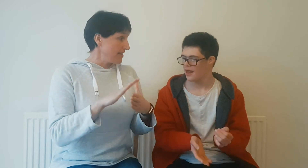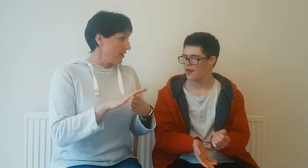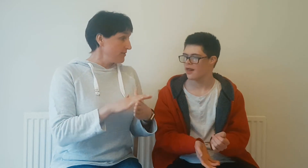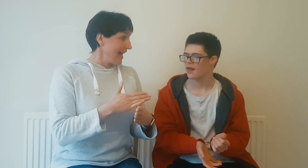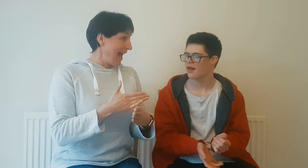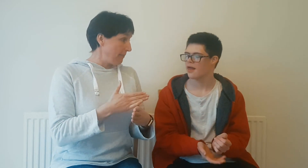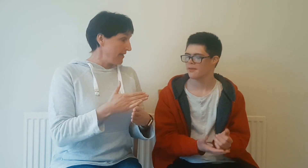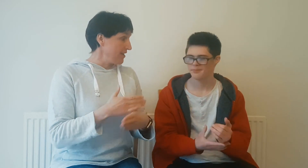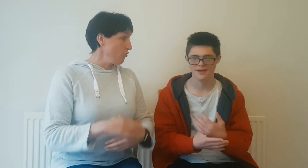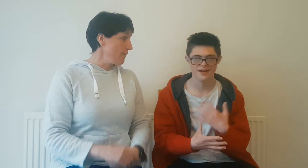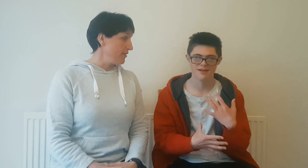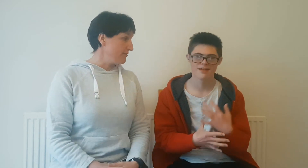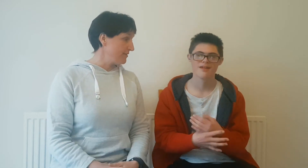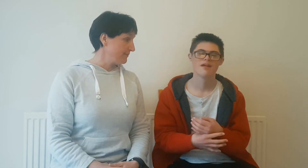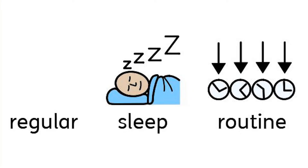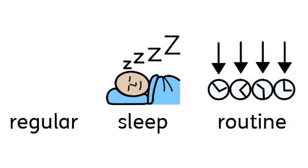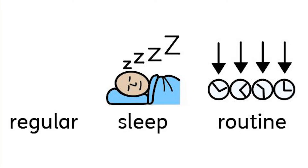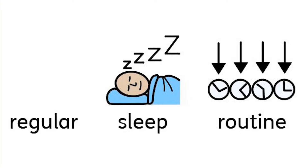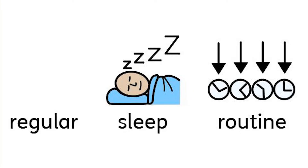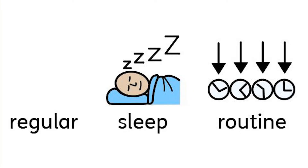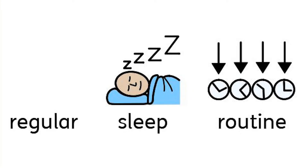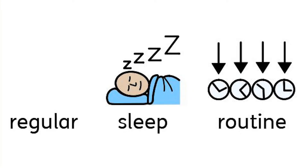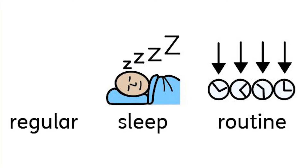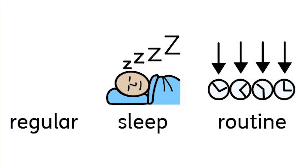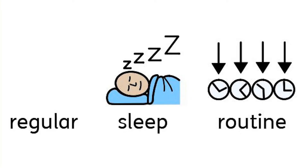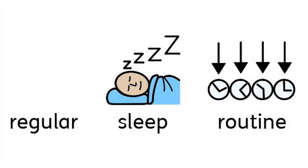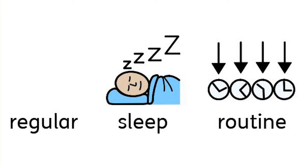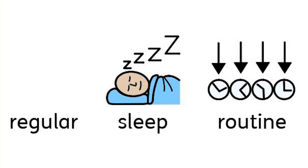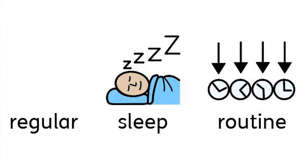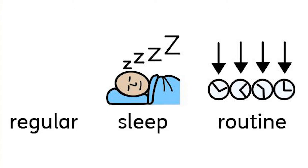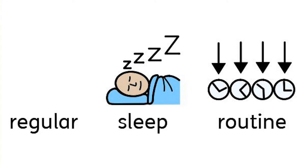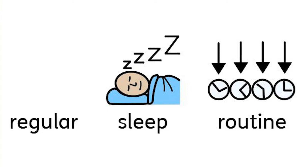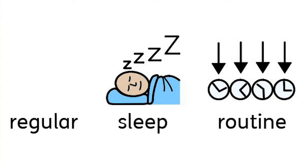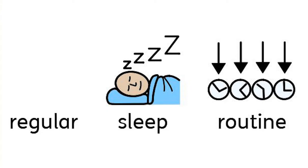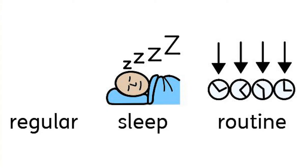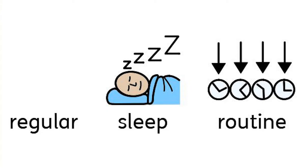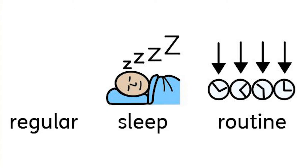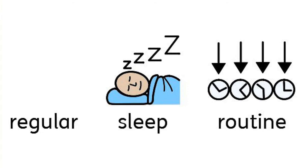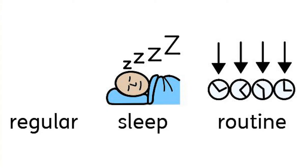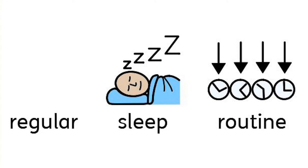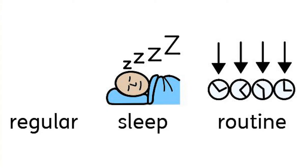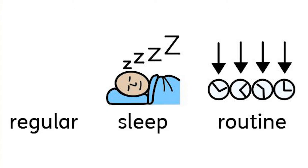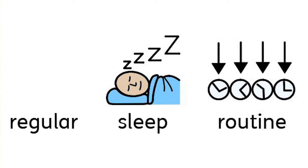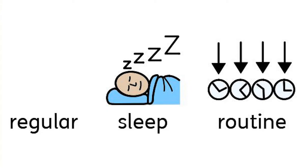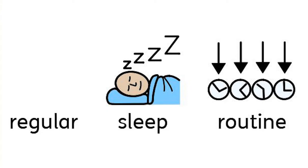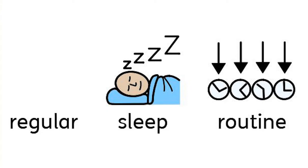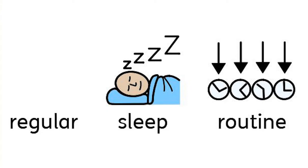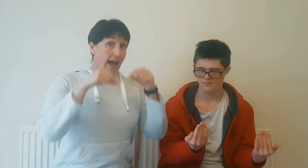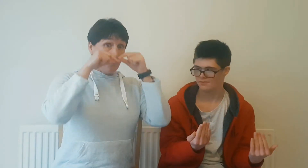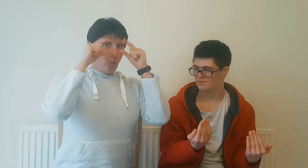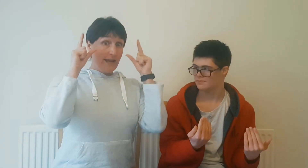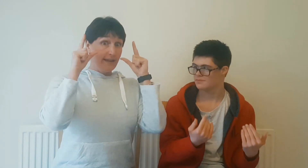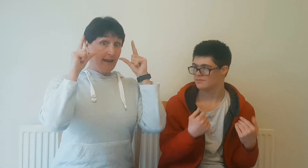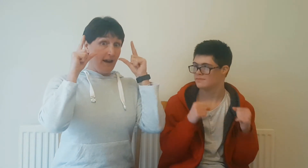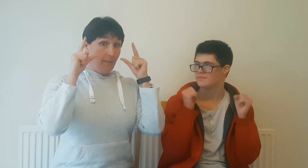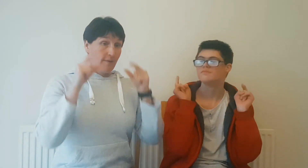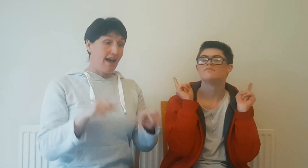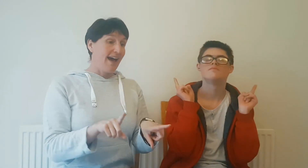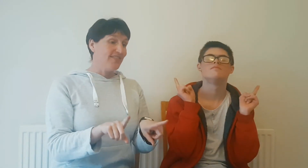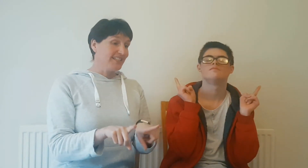those happy hormones. Going to sleep at the same time every day and waking up at the